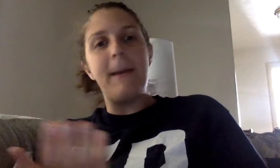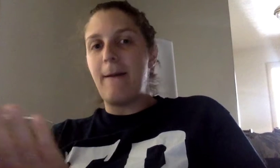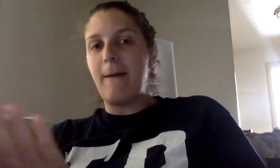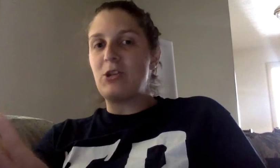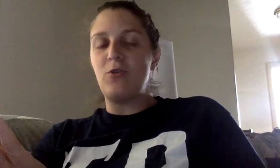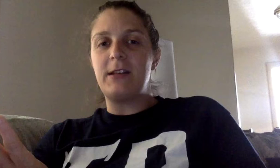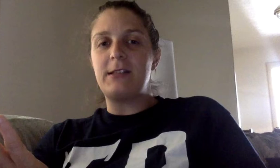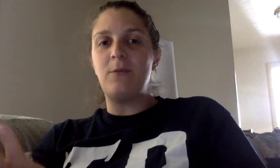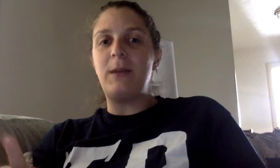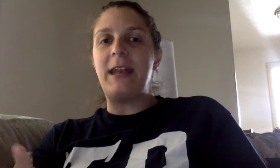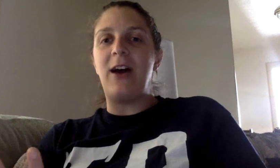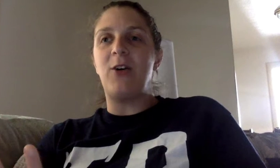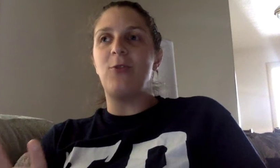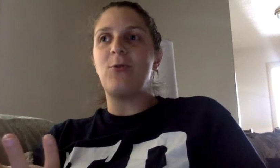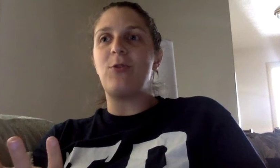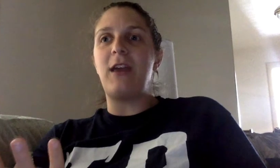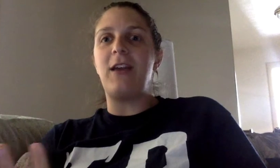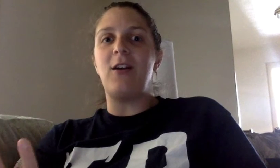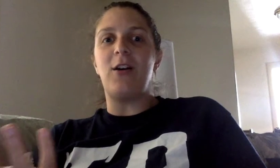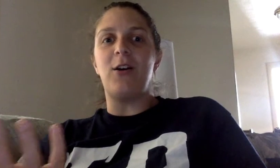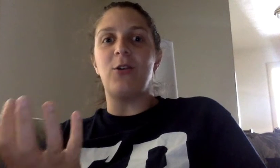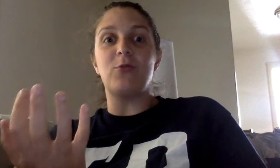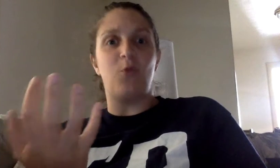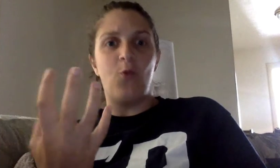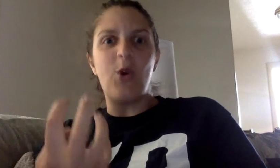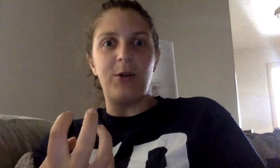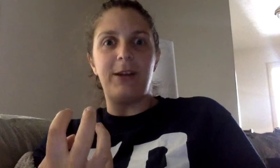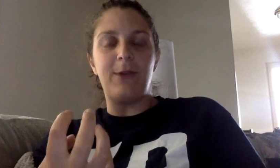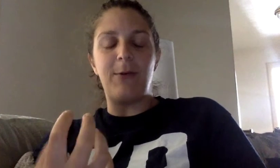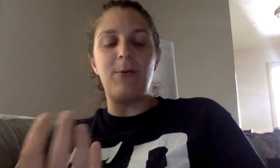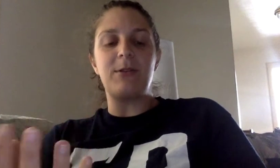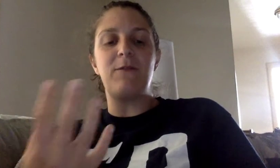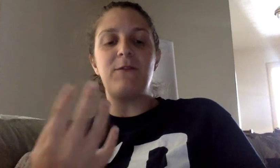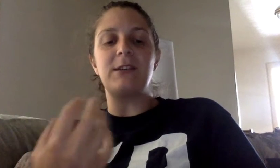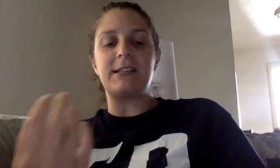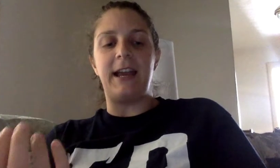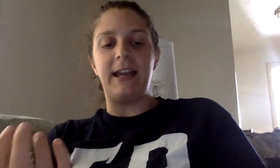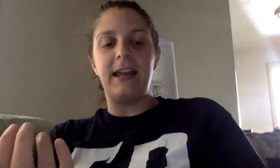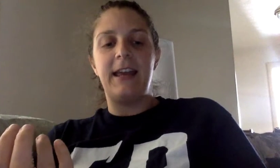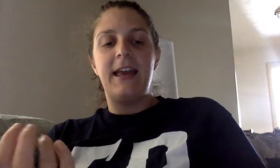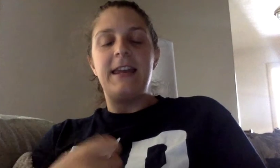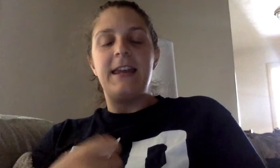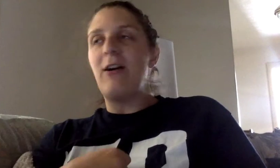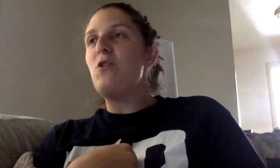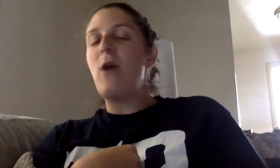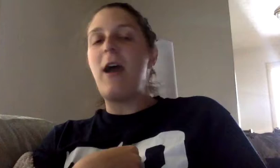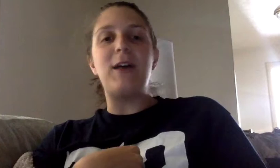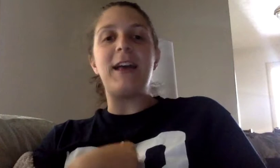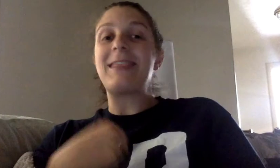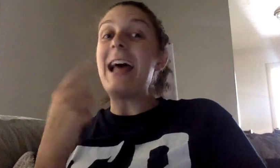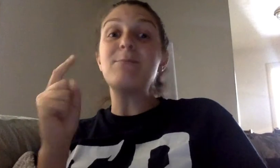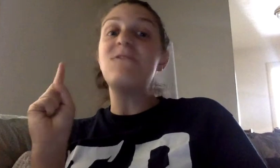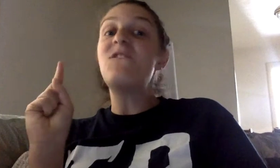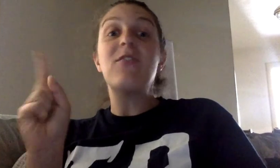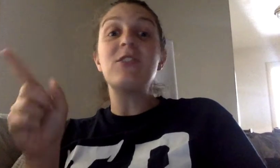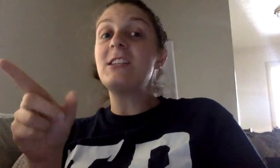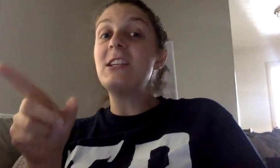not be true for that student, but now they are worried, right? We want them to feel excited. Now, if you have like, that my favorite teacher